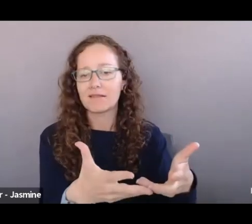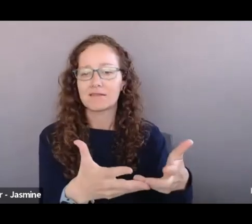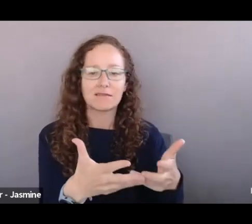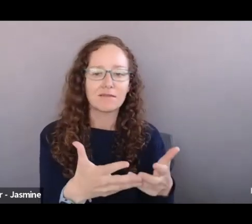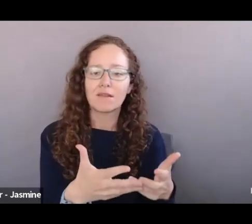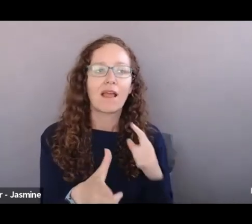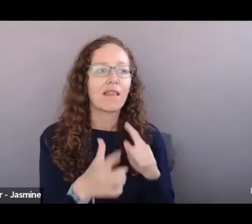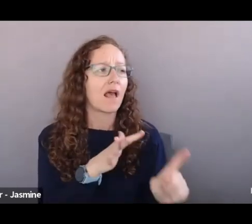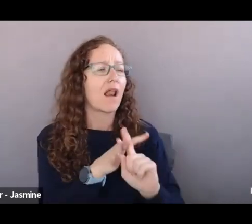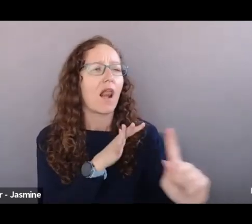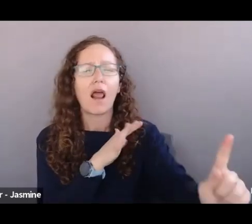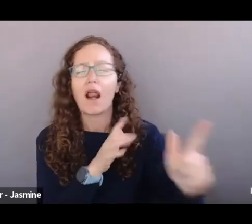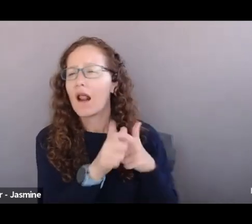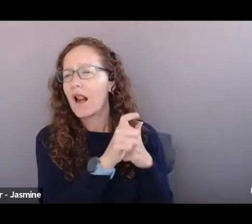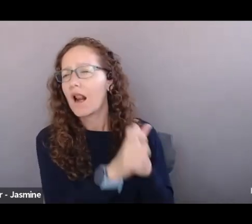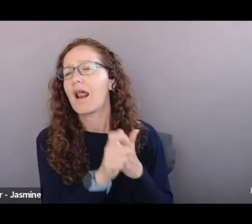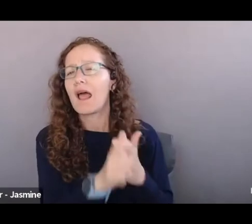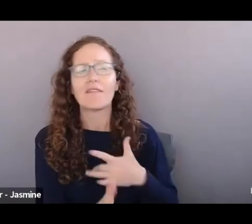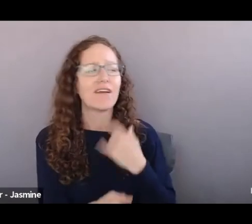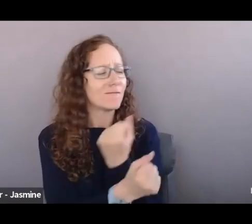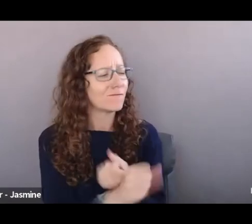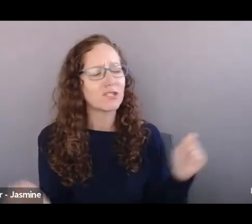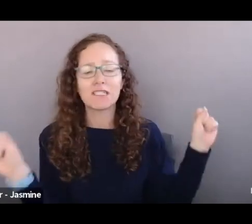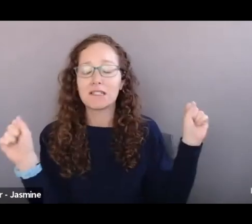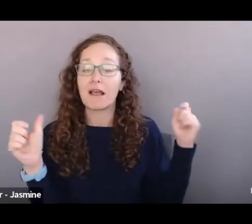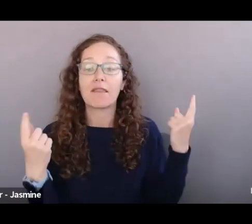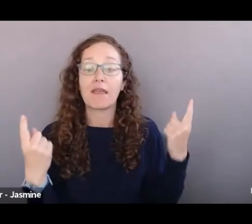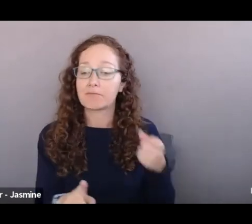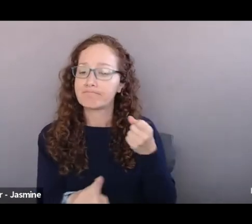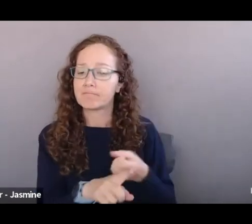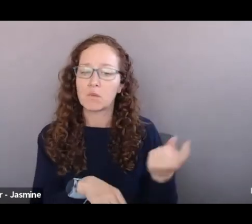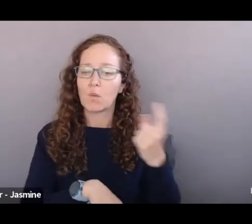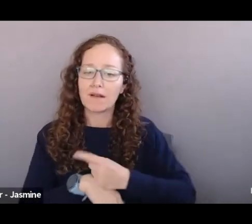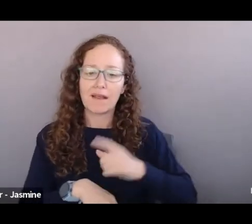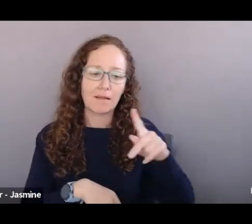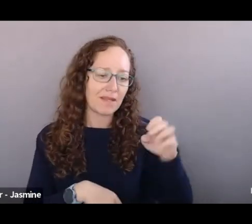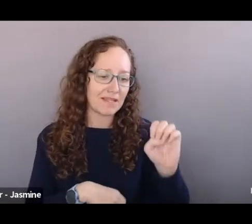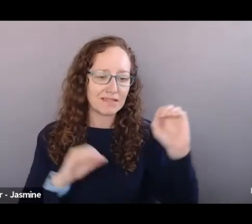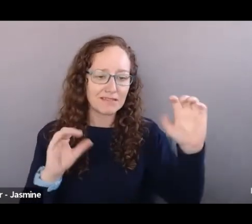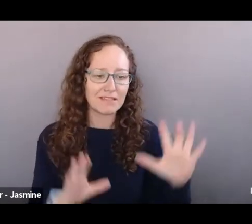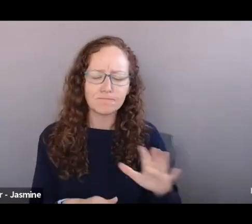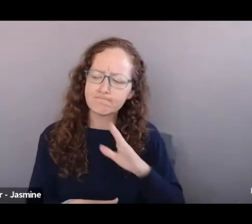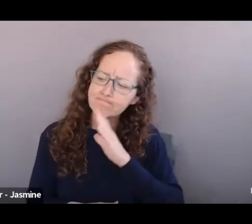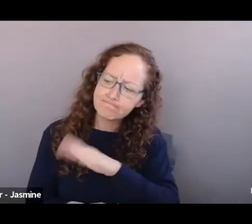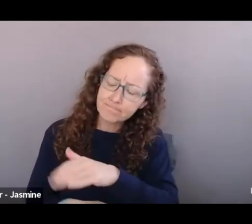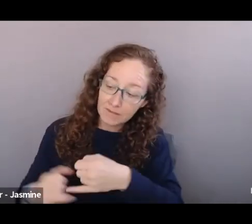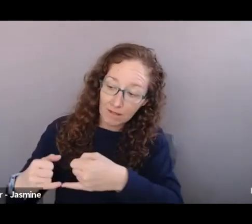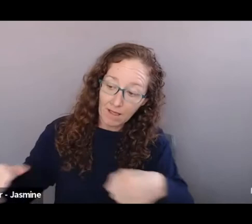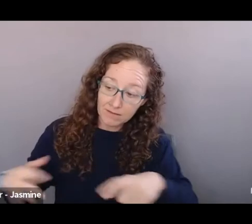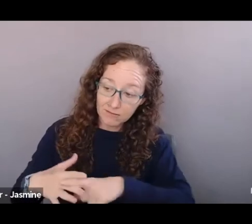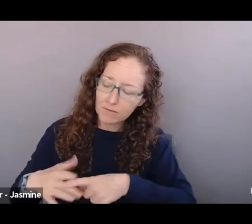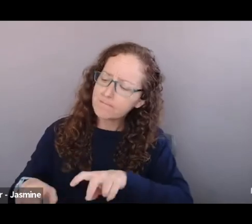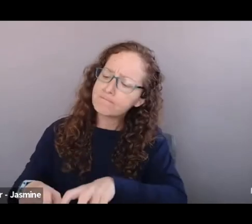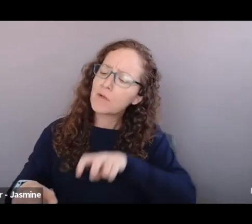one day, the teacher, the PE teacher, told me to take a step back from the starting line. She blew her